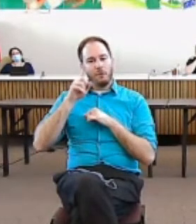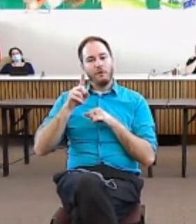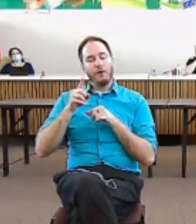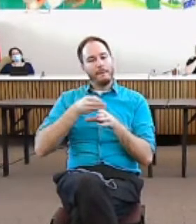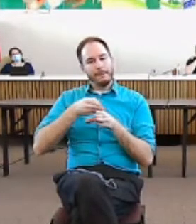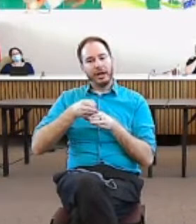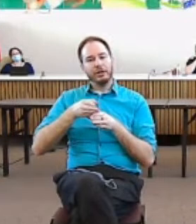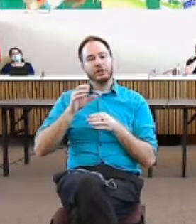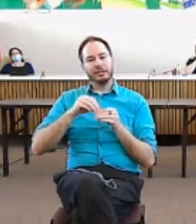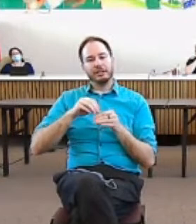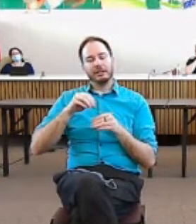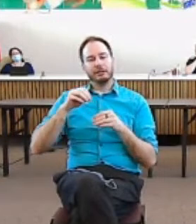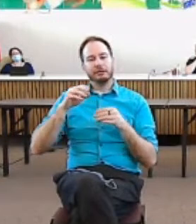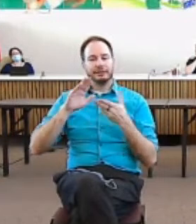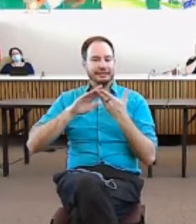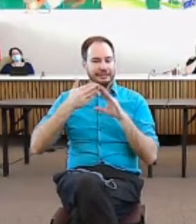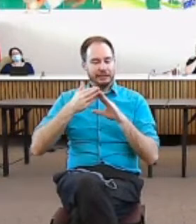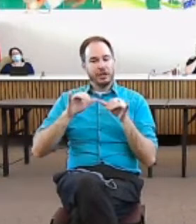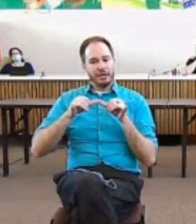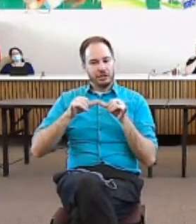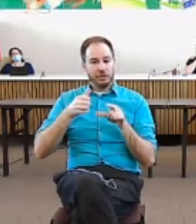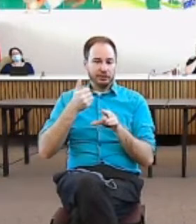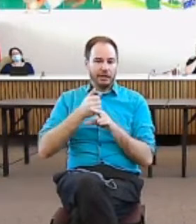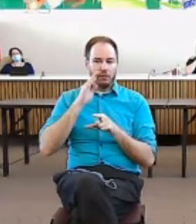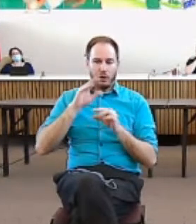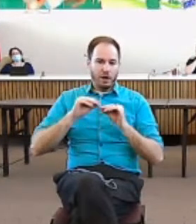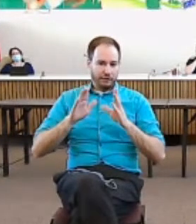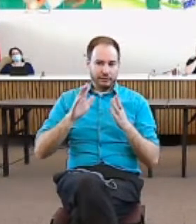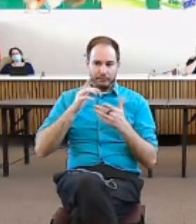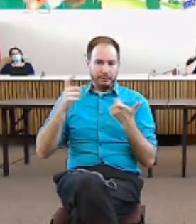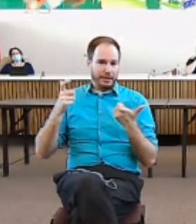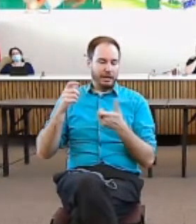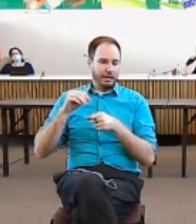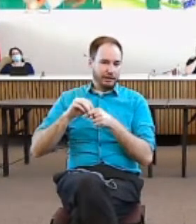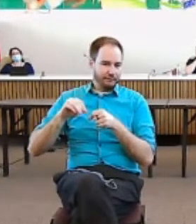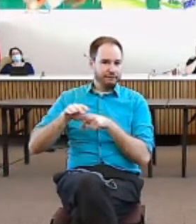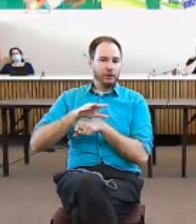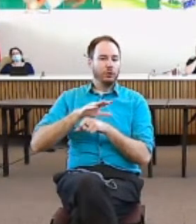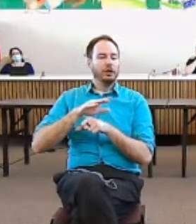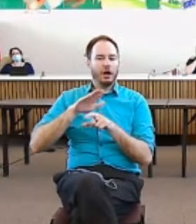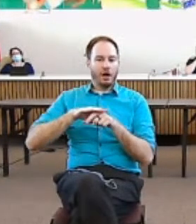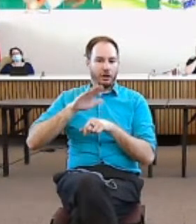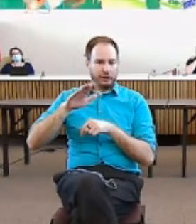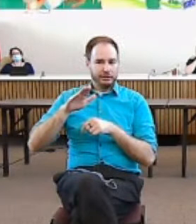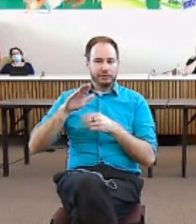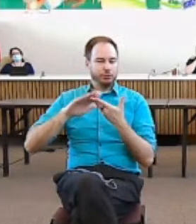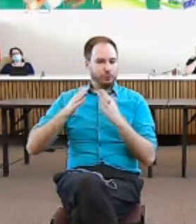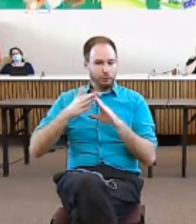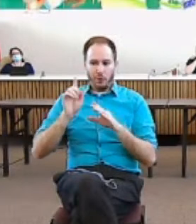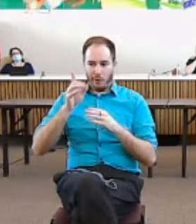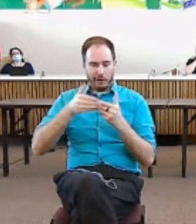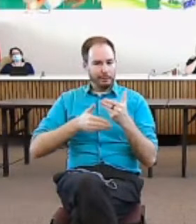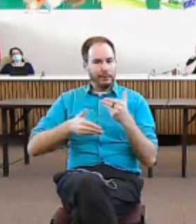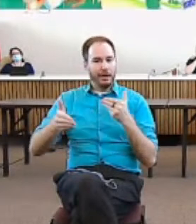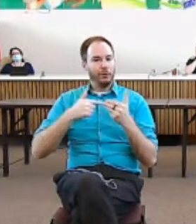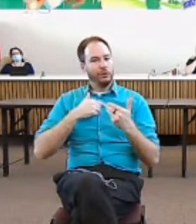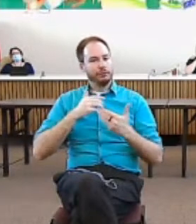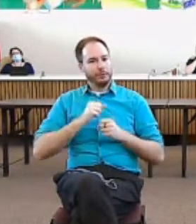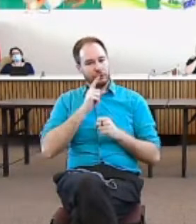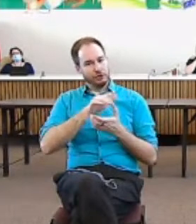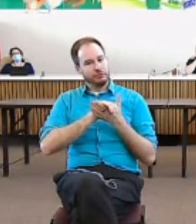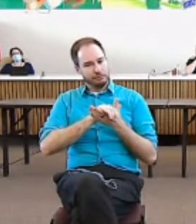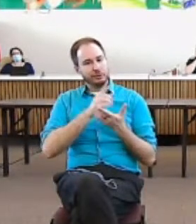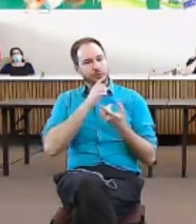engineering. We believe that Patrick will make significant contribution to his community wherever his path may take him. Patrick, we wish you